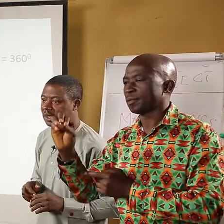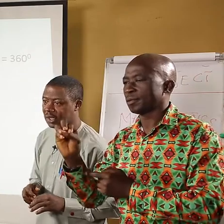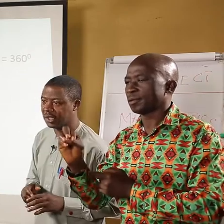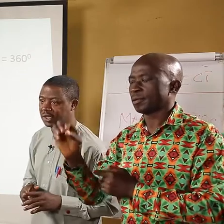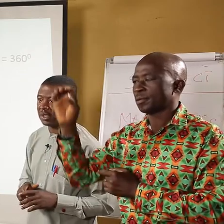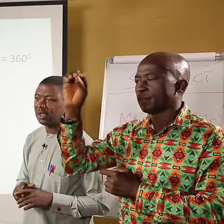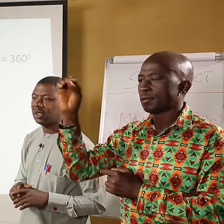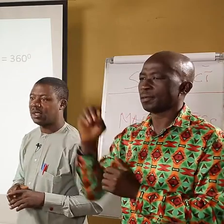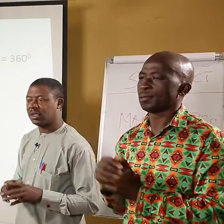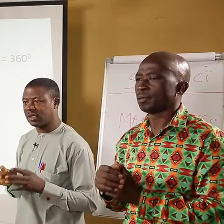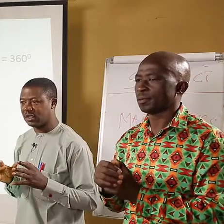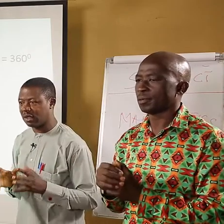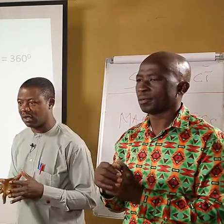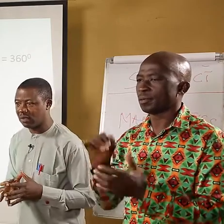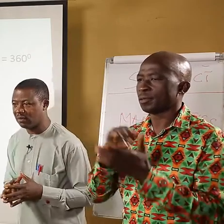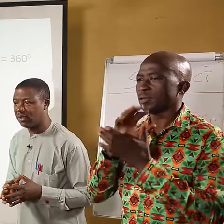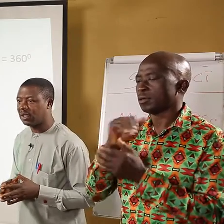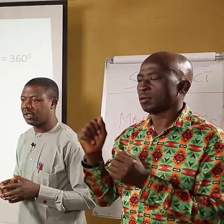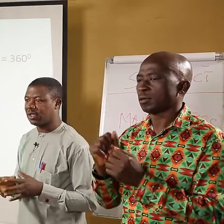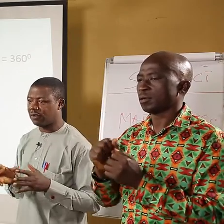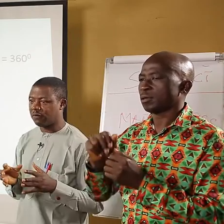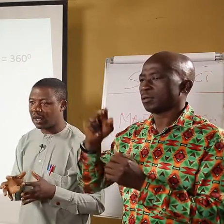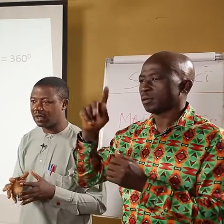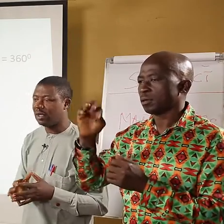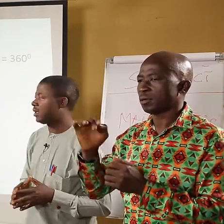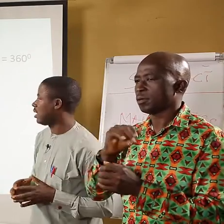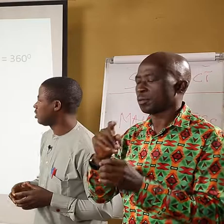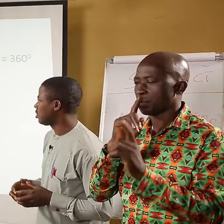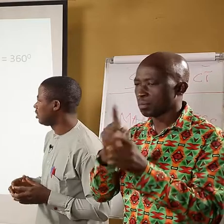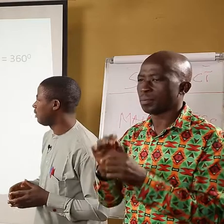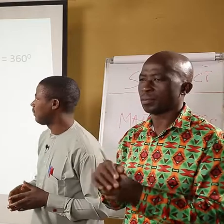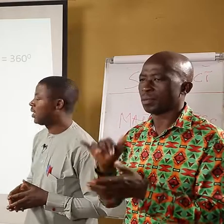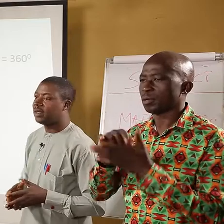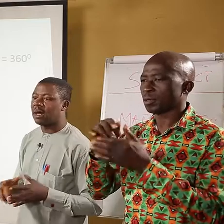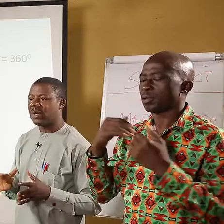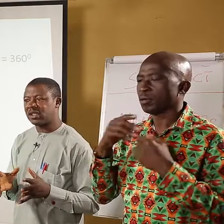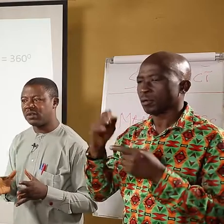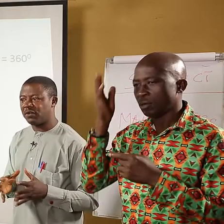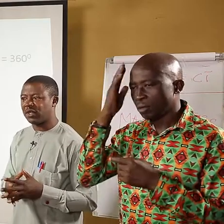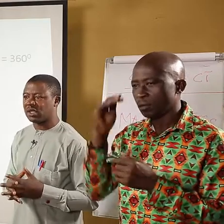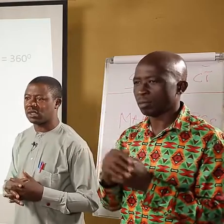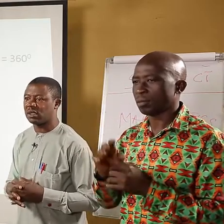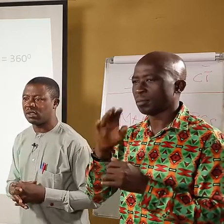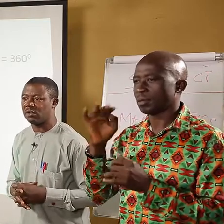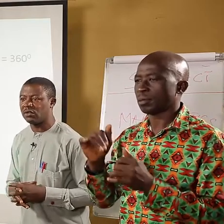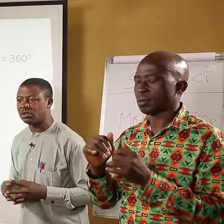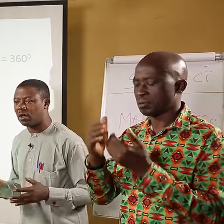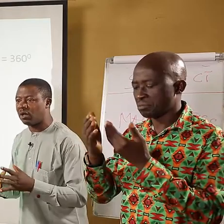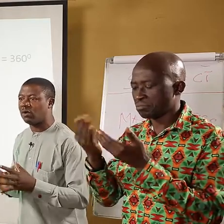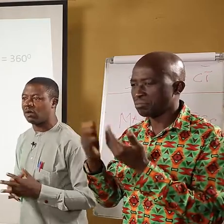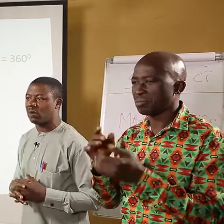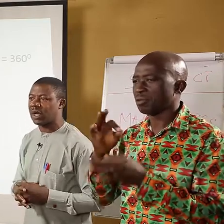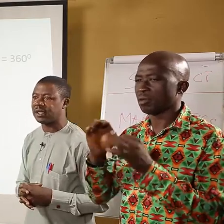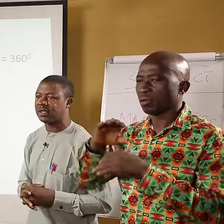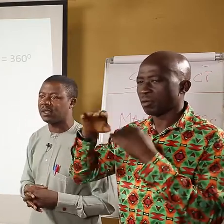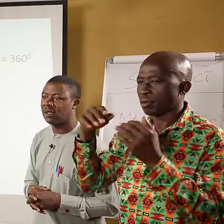360 degrees. It is a theorem, it is a fact that you should know. Now, by simplification, if you sum